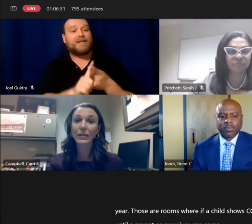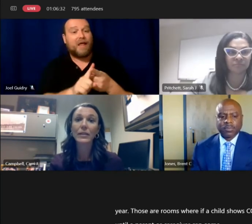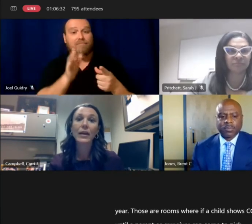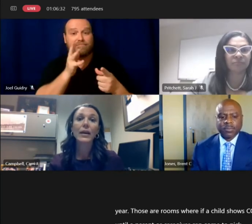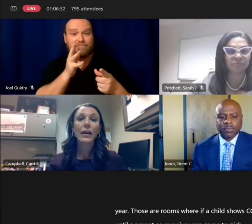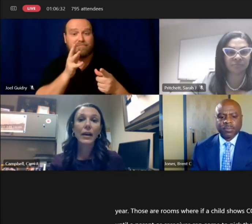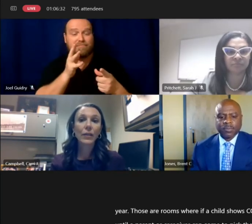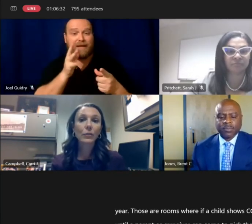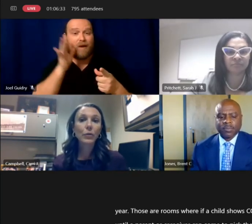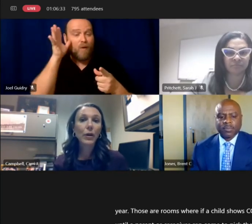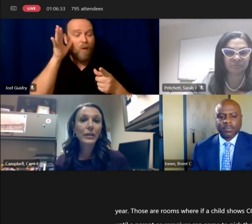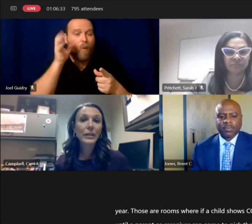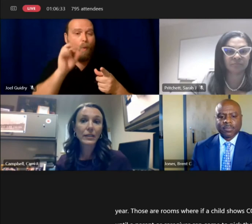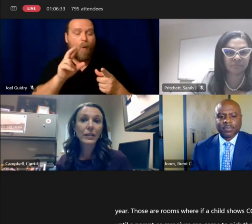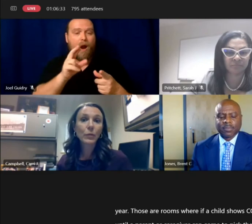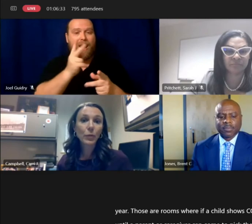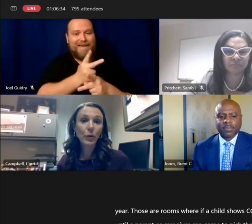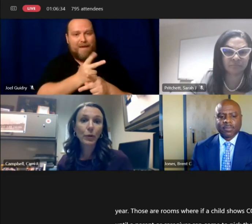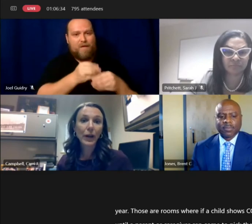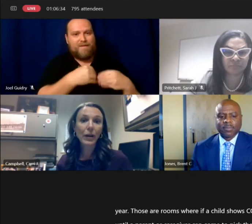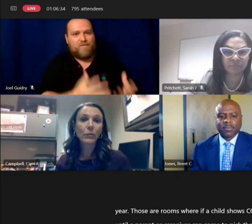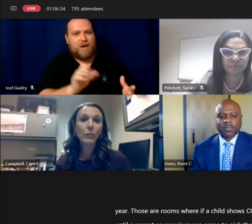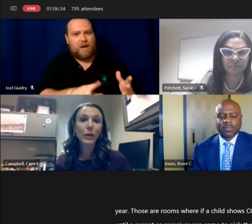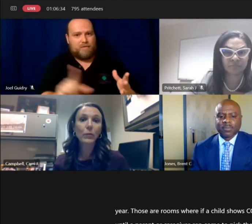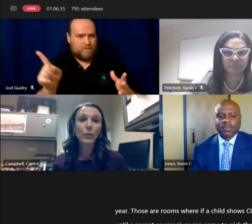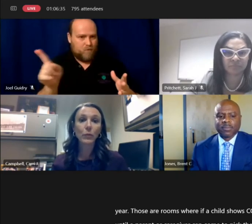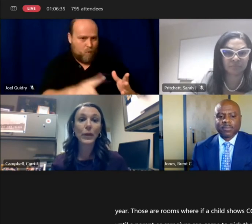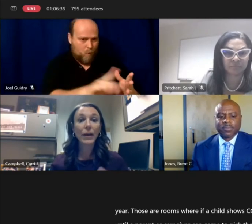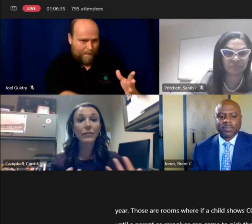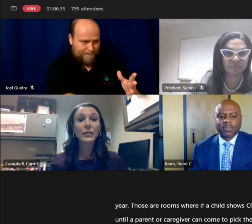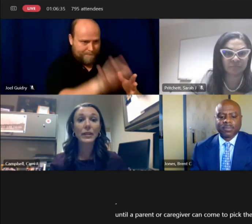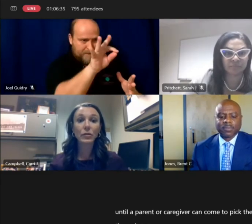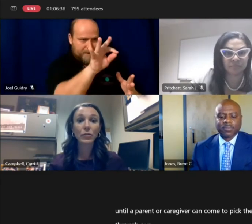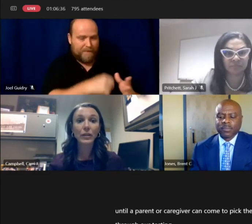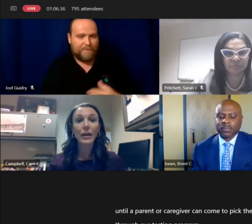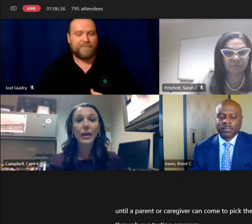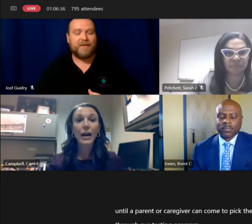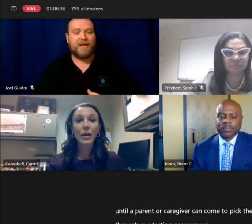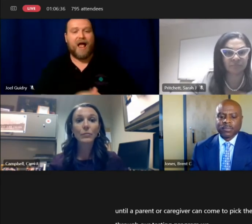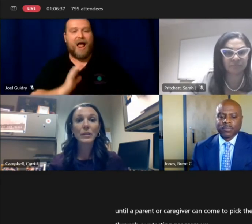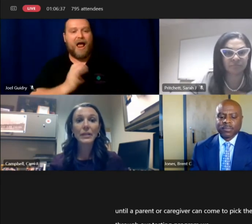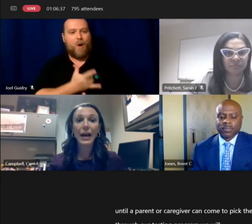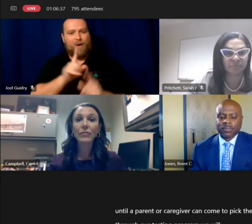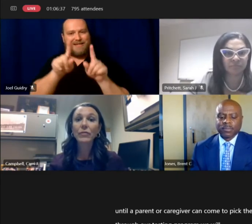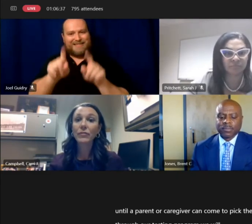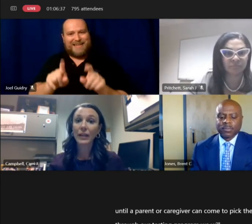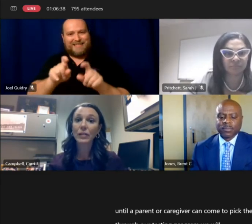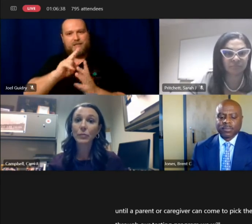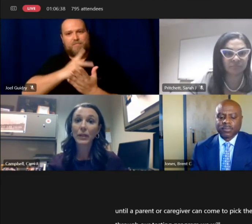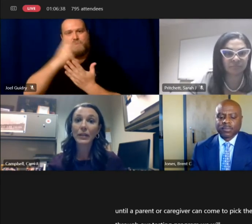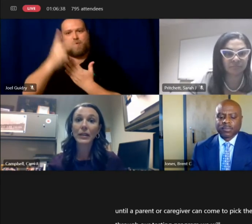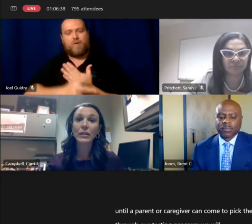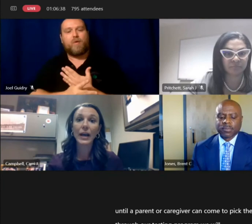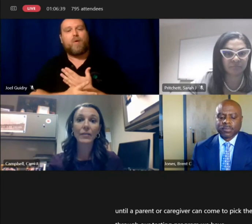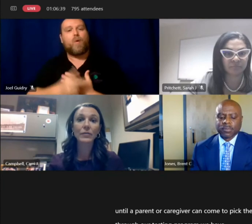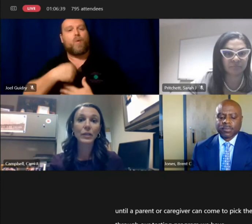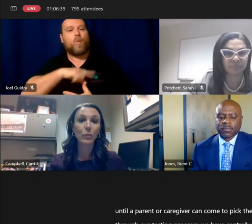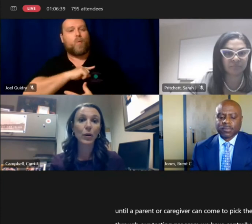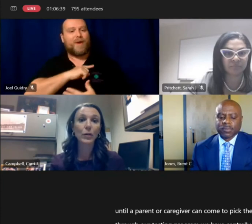space. And through our testing program, we have centrally staffed